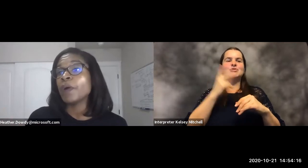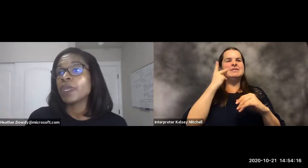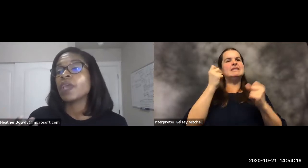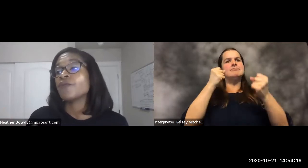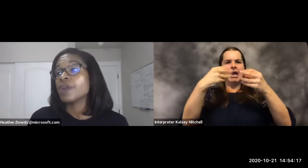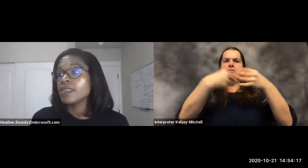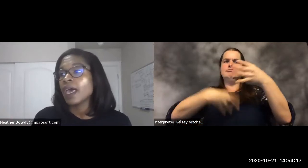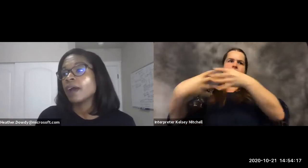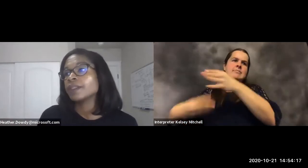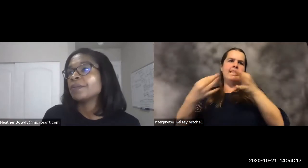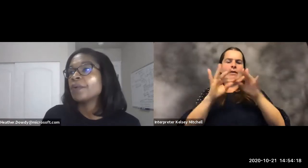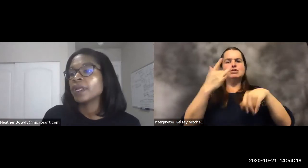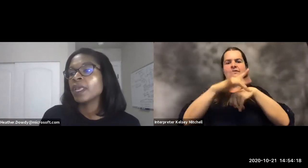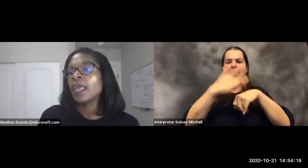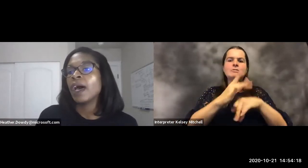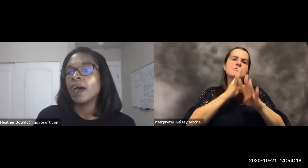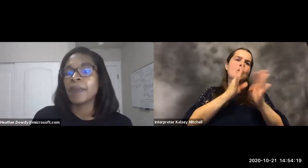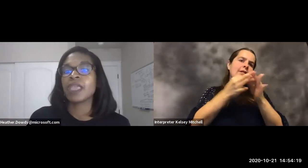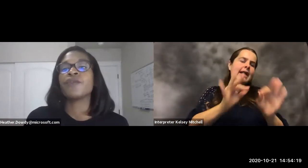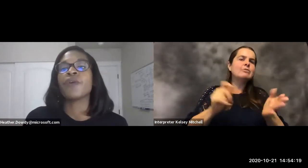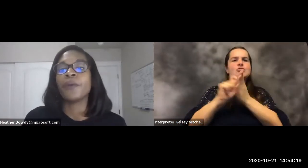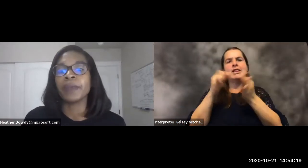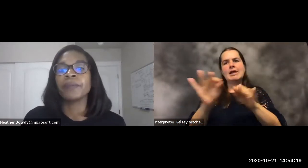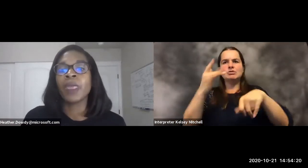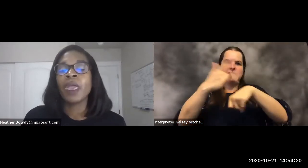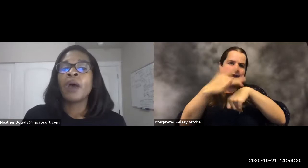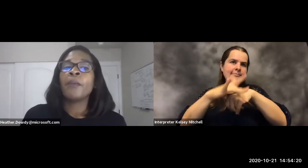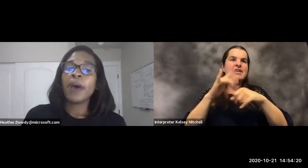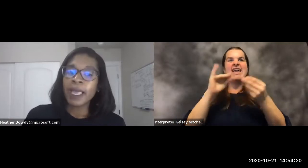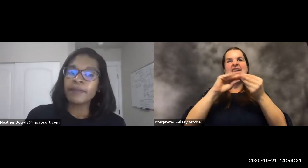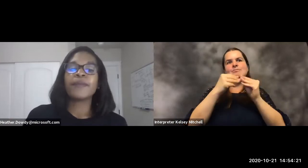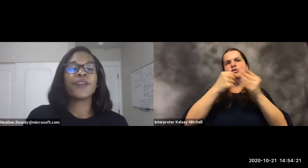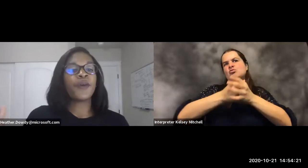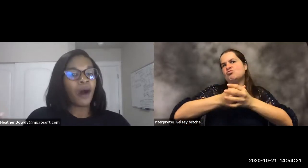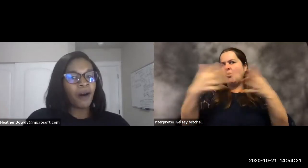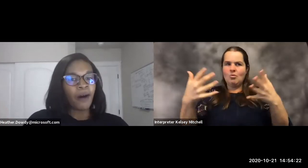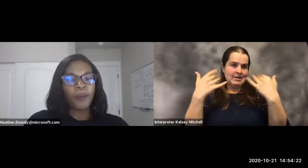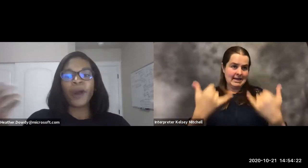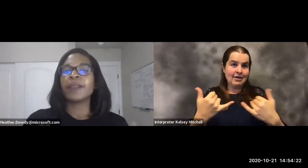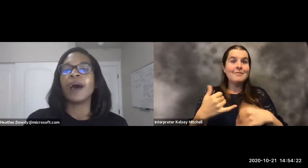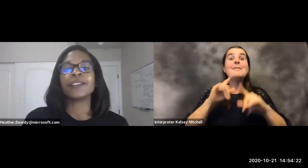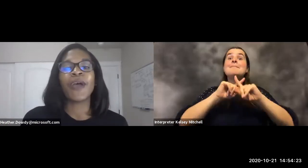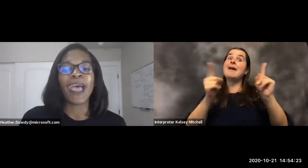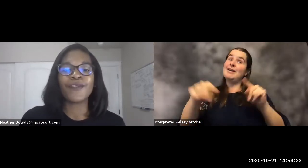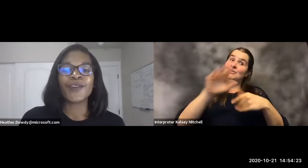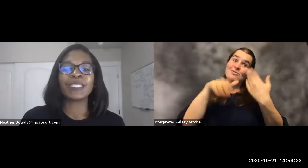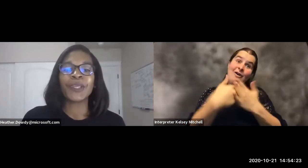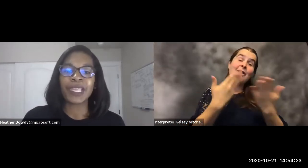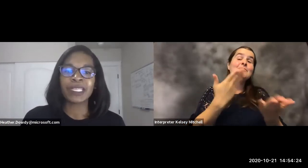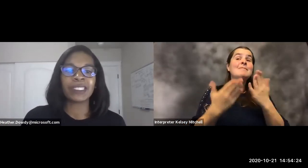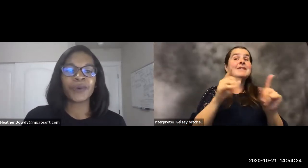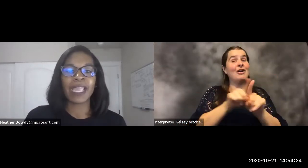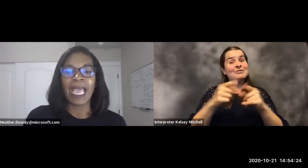both spoken and written, that are supported and growing. But you all probably also have